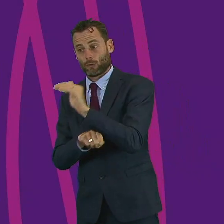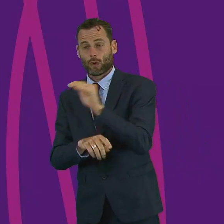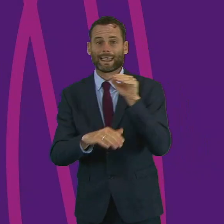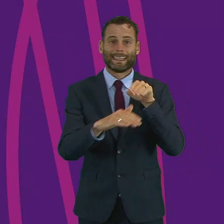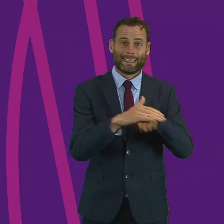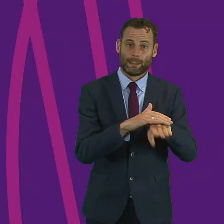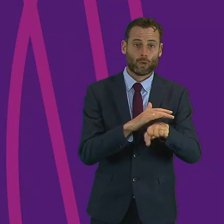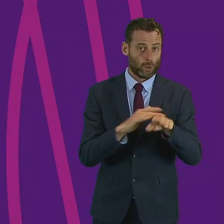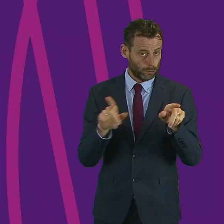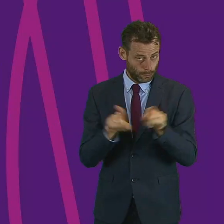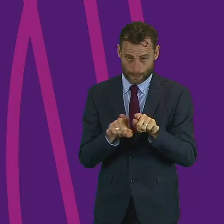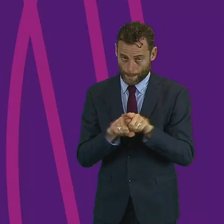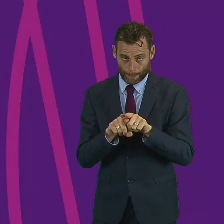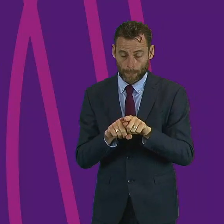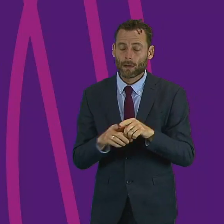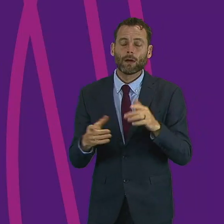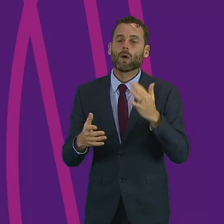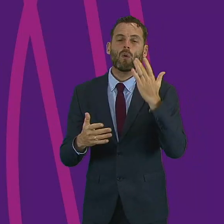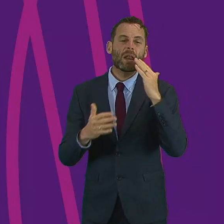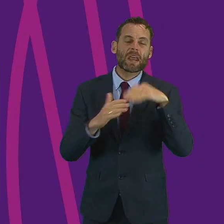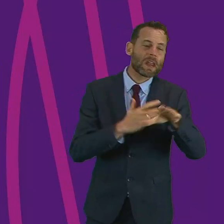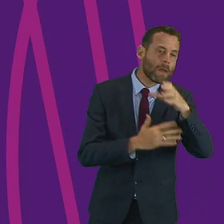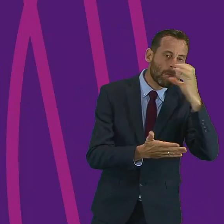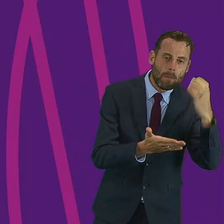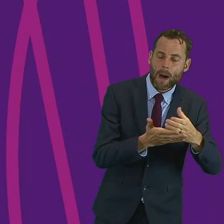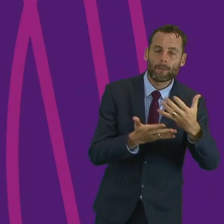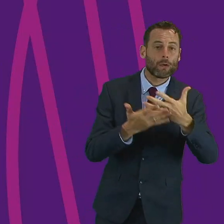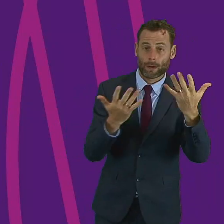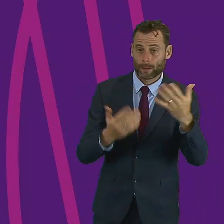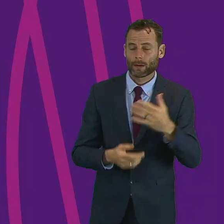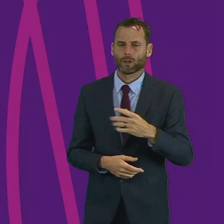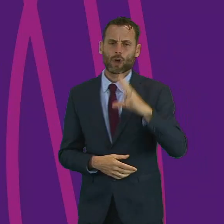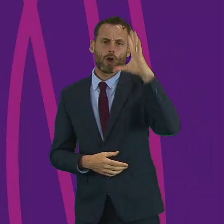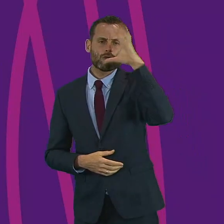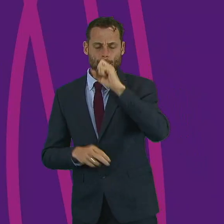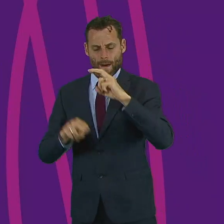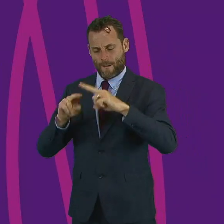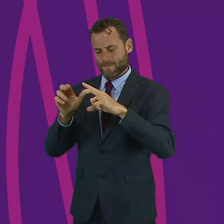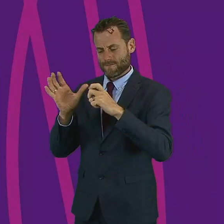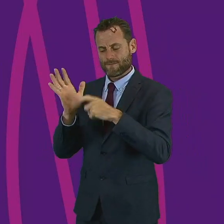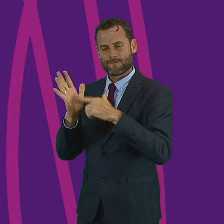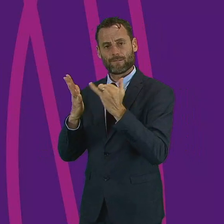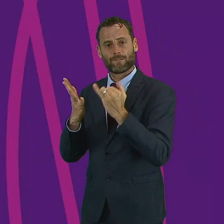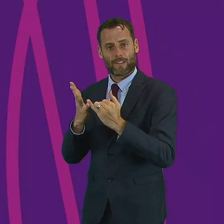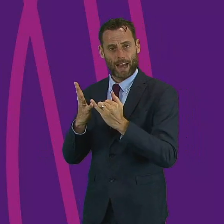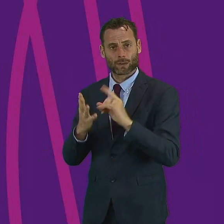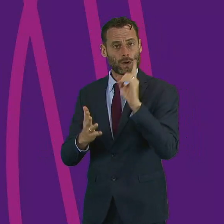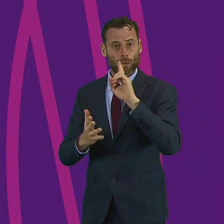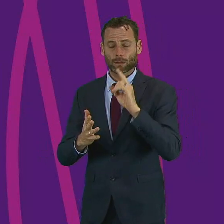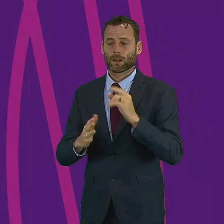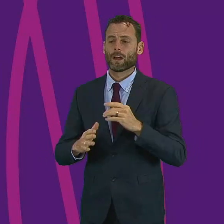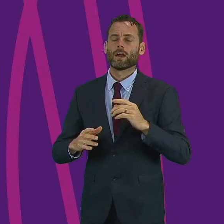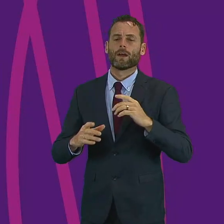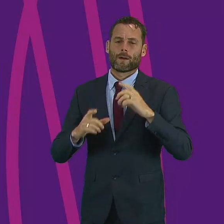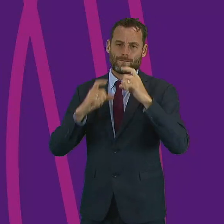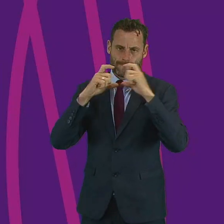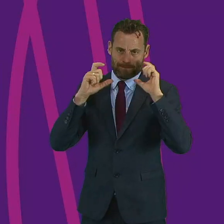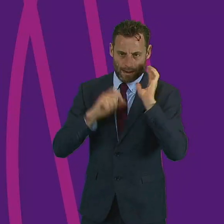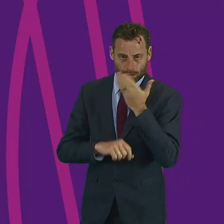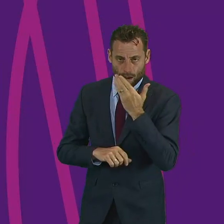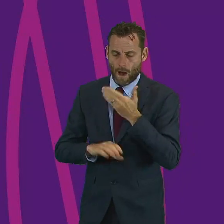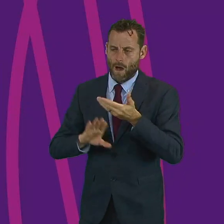And finally, let's all remember facts, face coverings, avoid crowded places, clean hands and hard surfaces, keep 2 metres